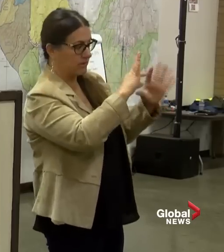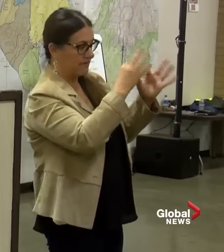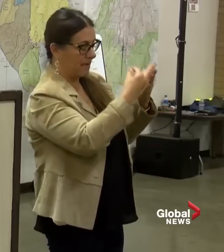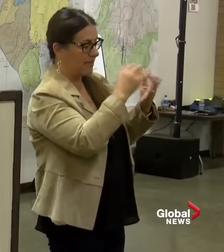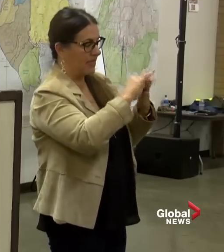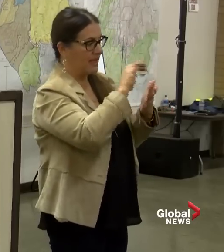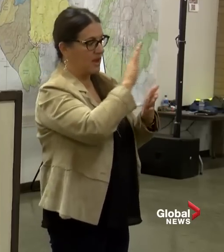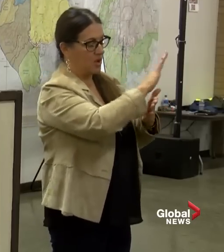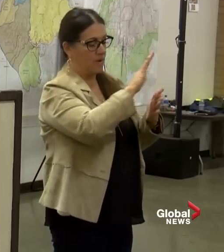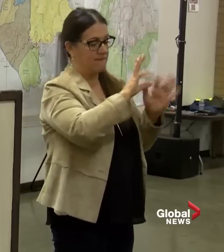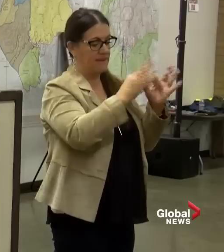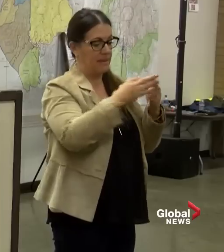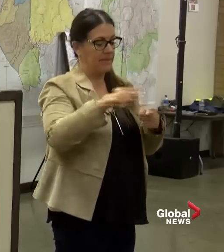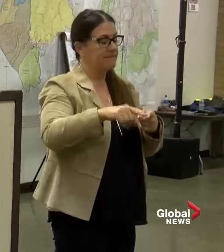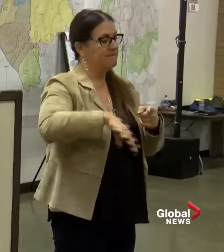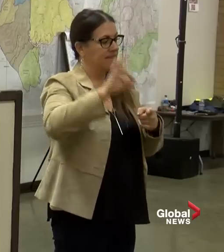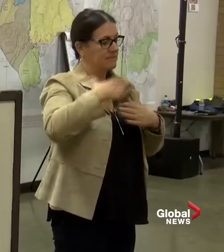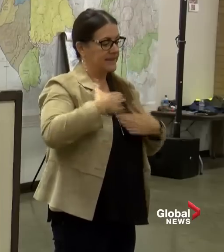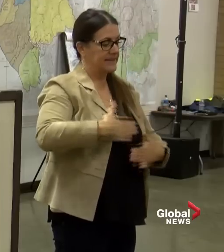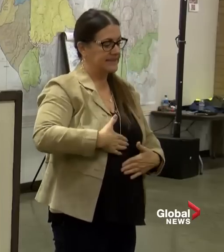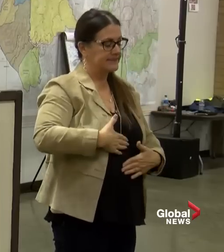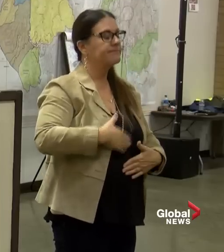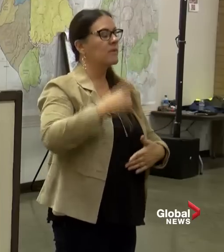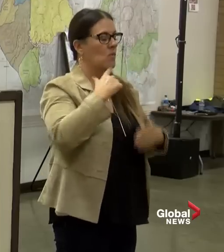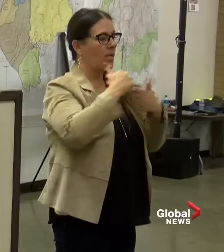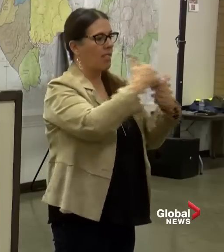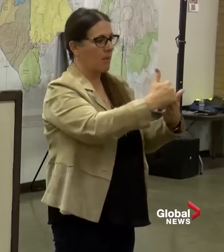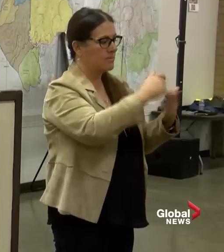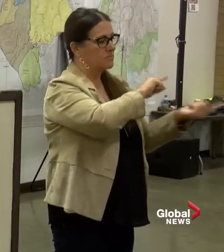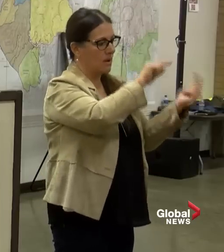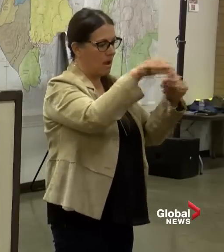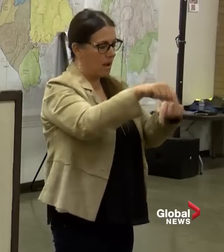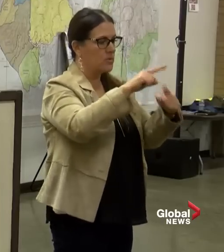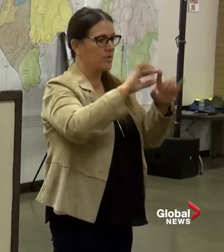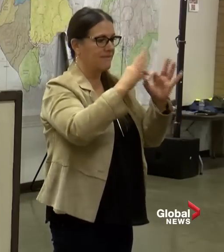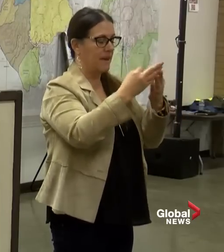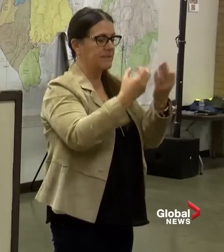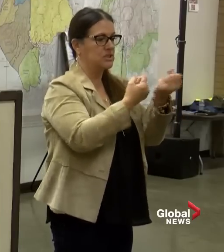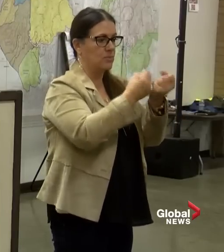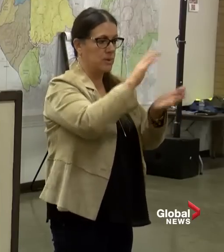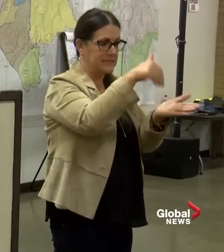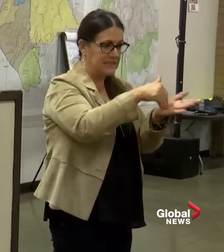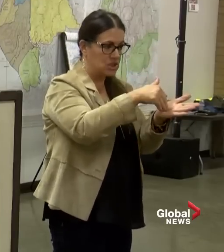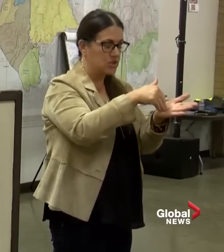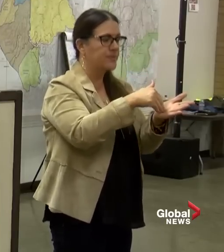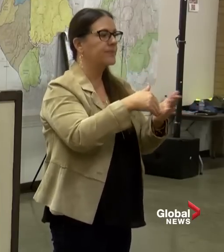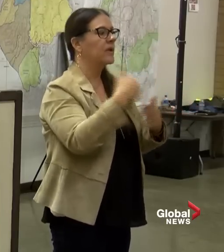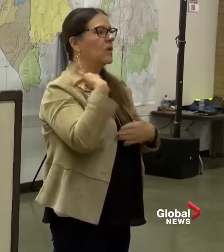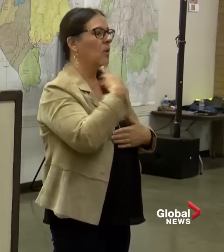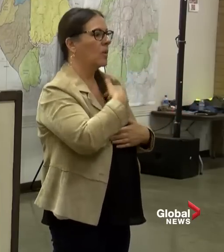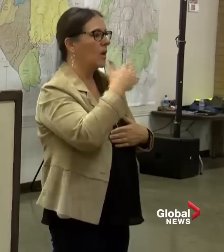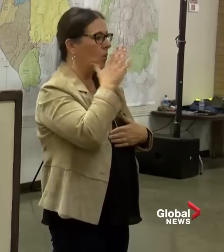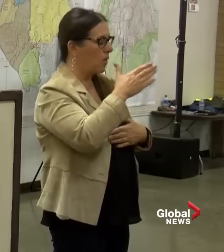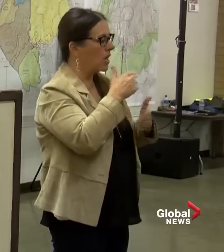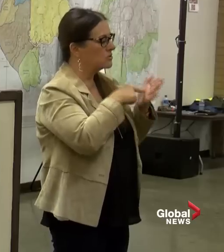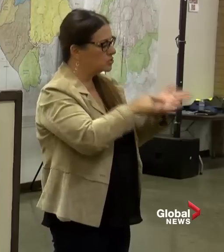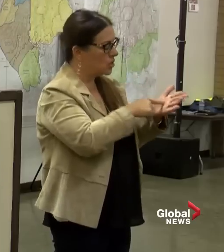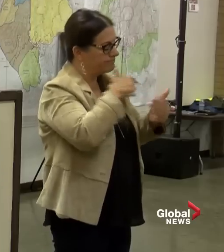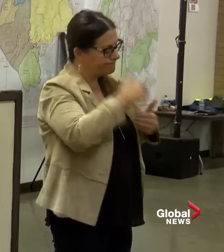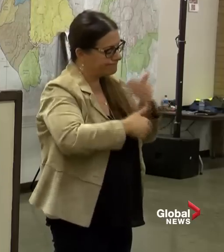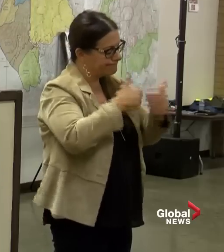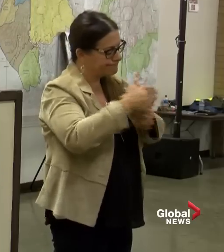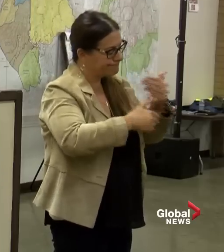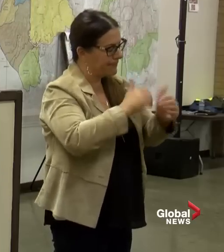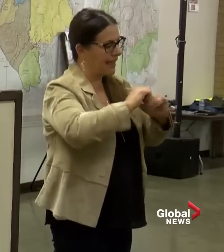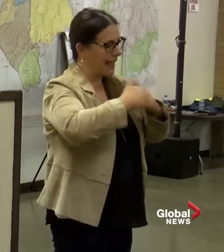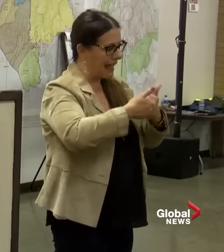to the Family Support Center. At the Family Support Center, next of kin will be walked through the next steps in handling